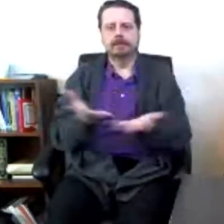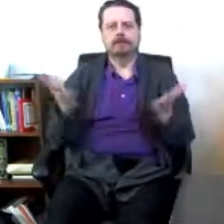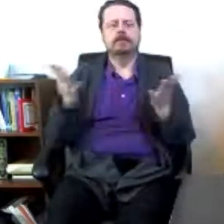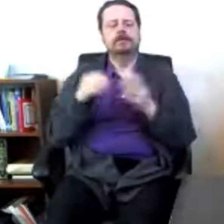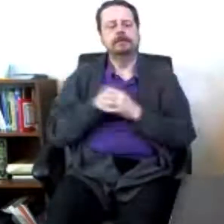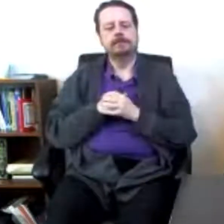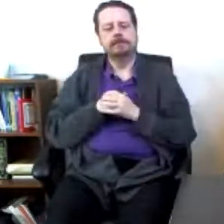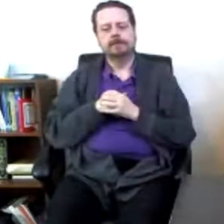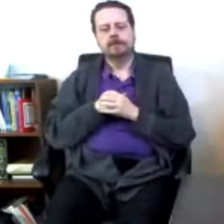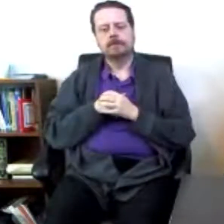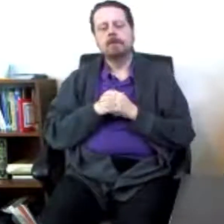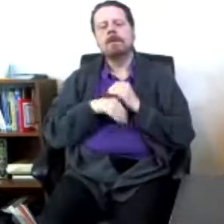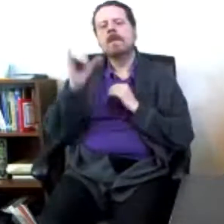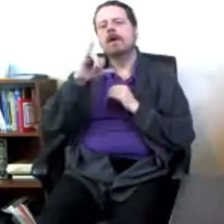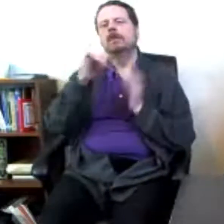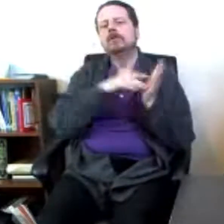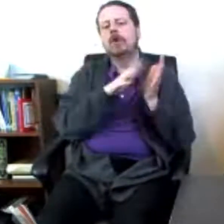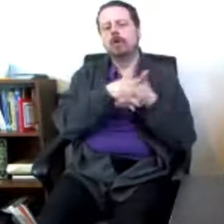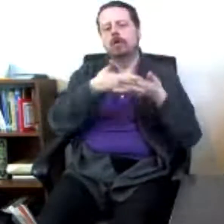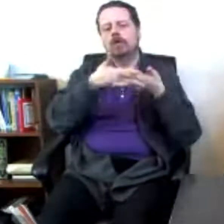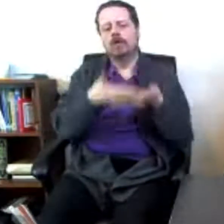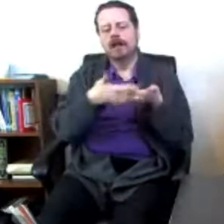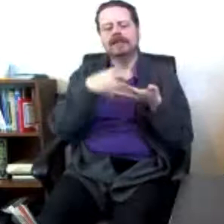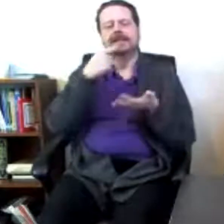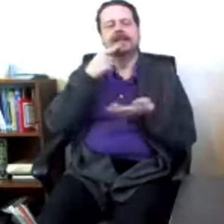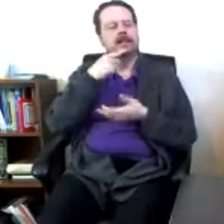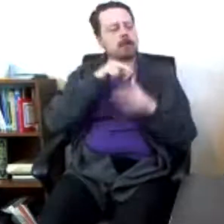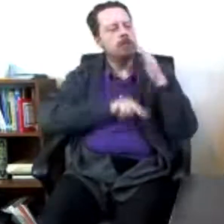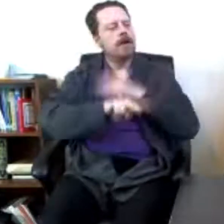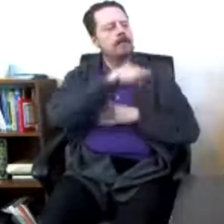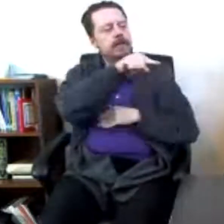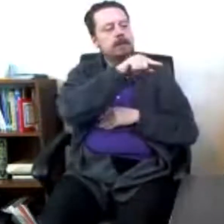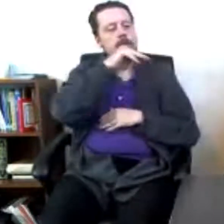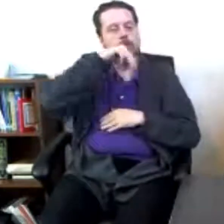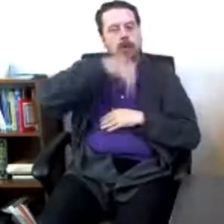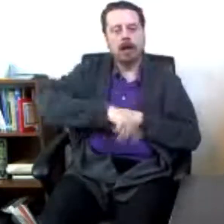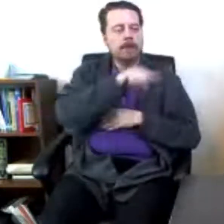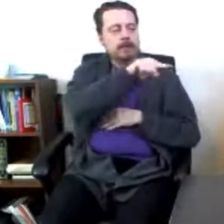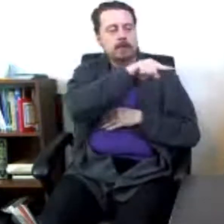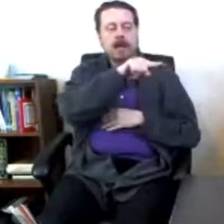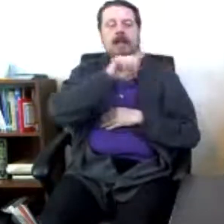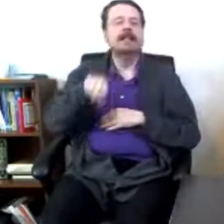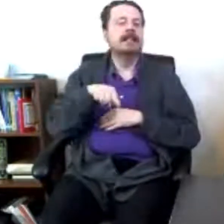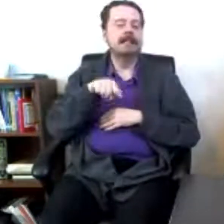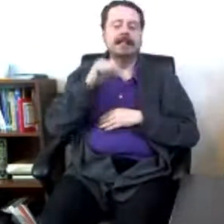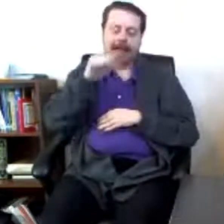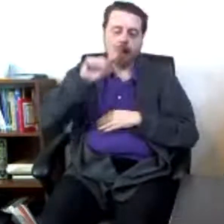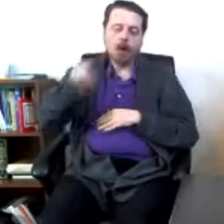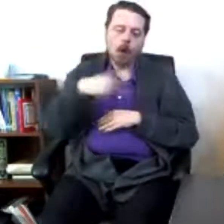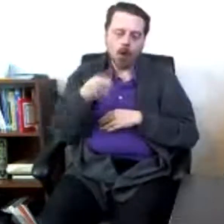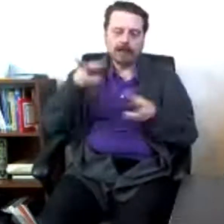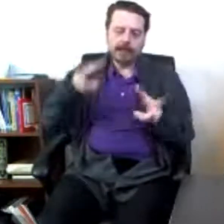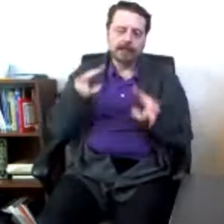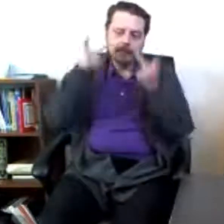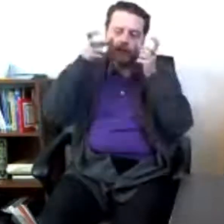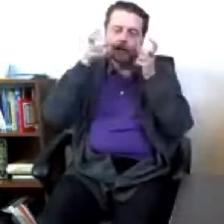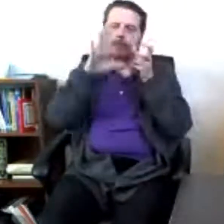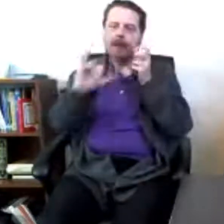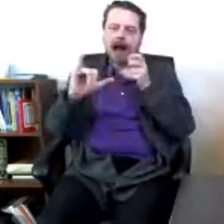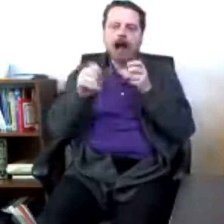We are also told in the Quran that Prophet Muhammad was not only heard by or listened to